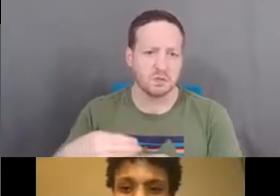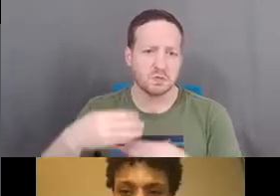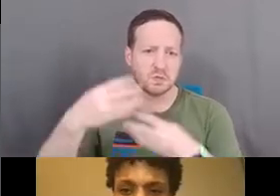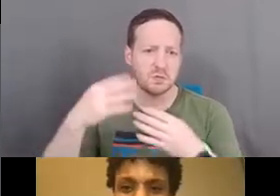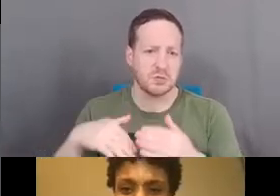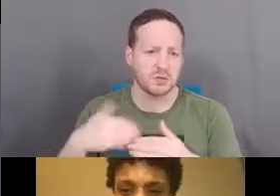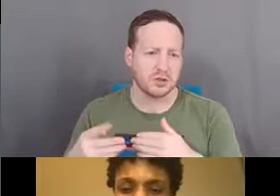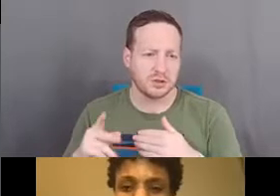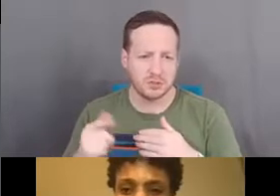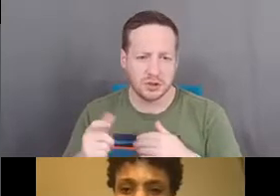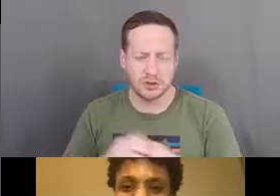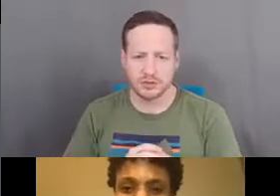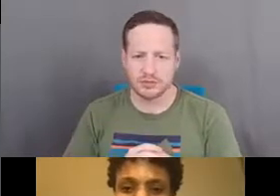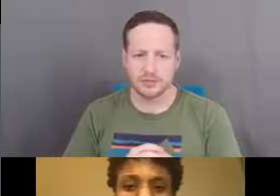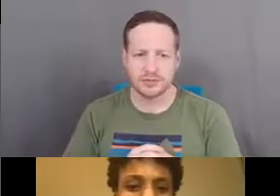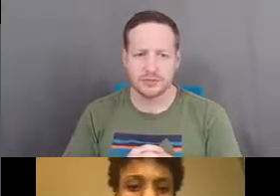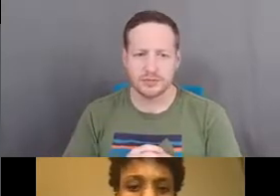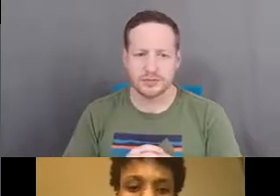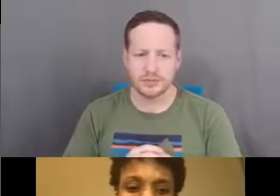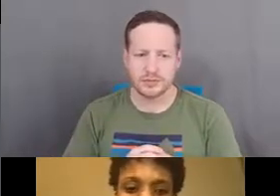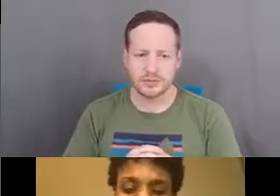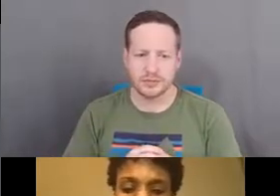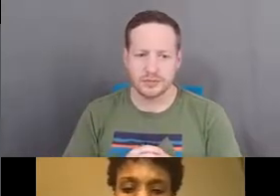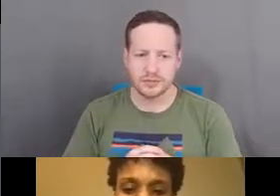So I'm ready to scroll down onto the next page, Bethany.